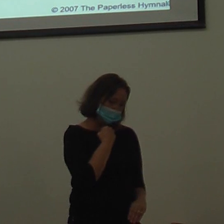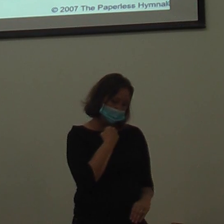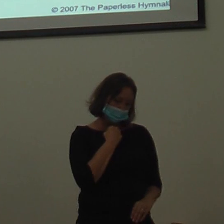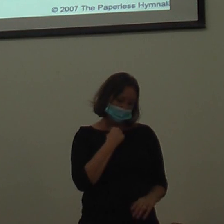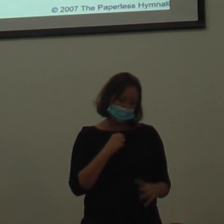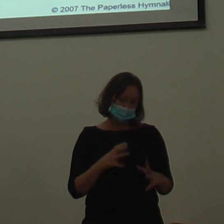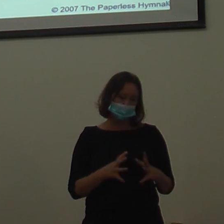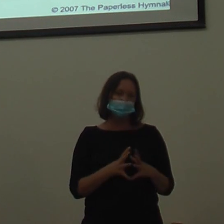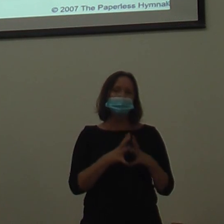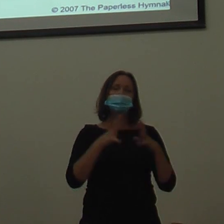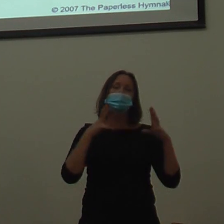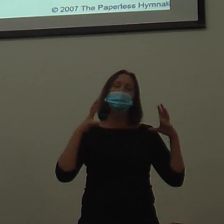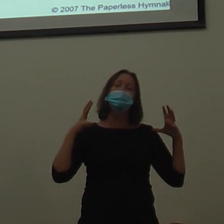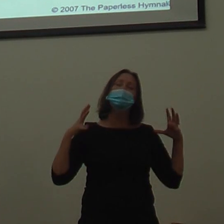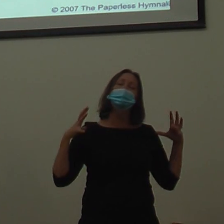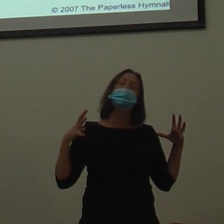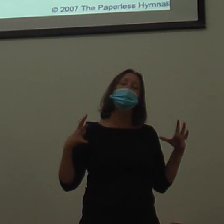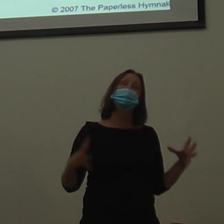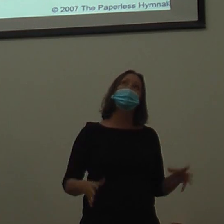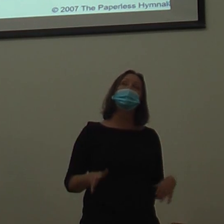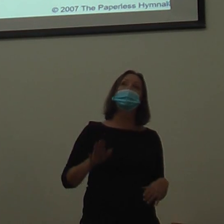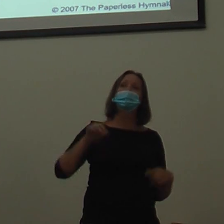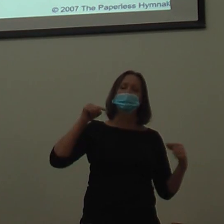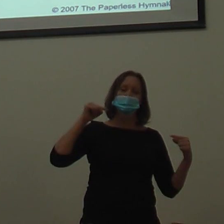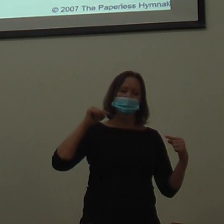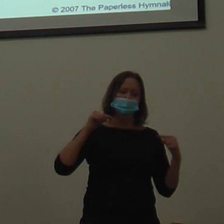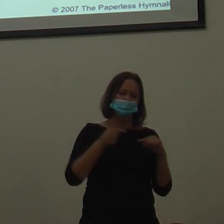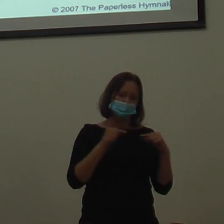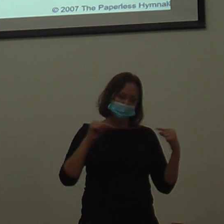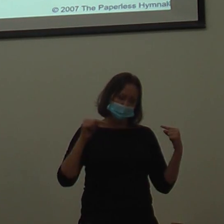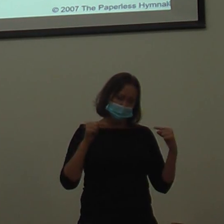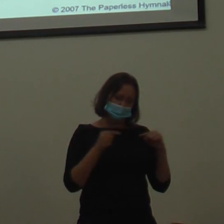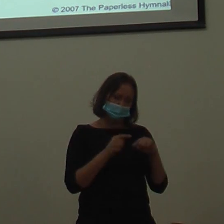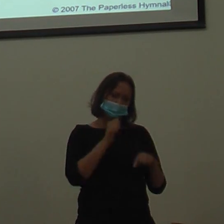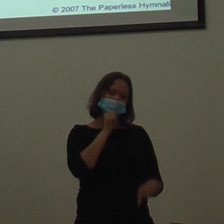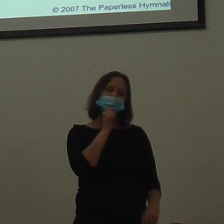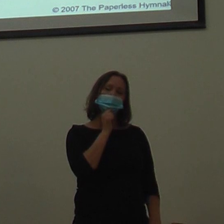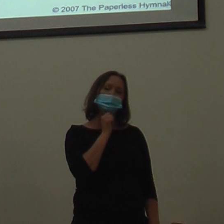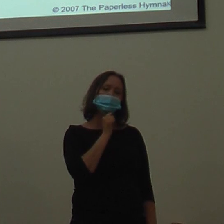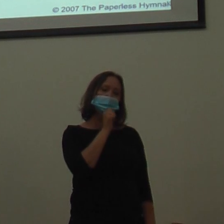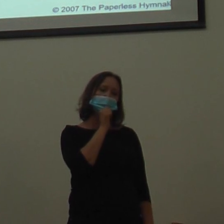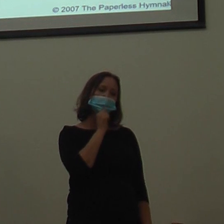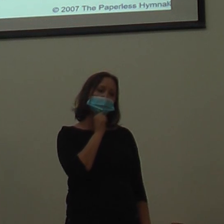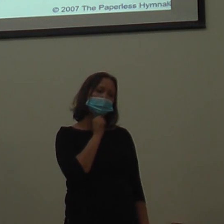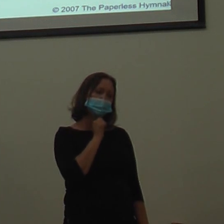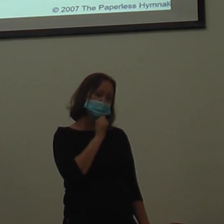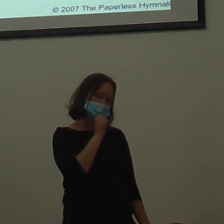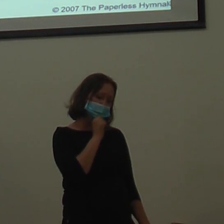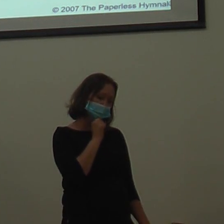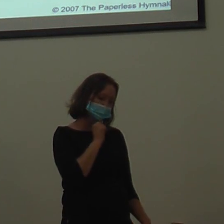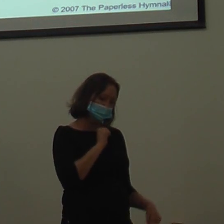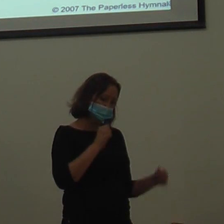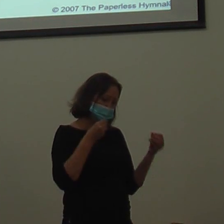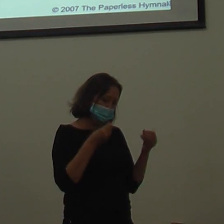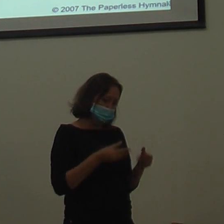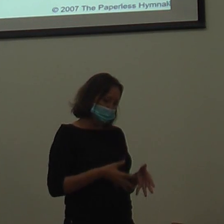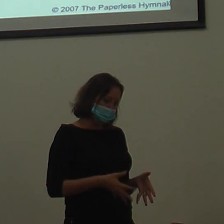treasure. How great the pain of searing